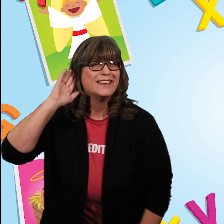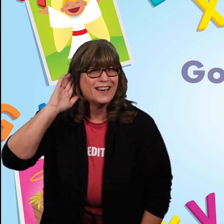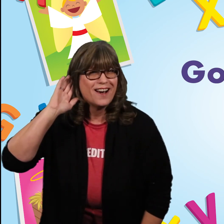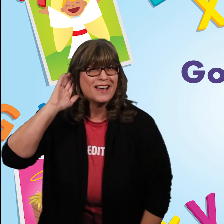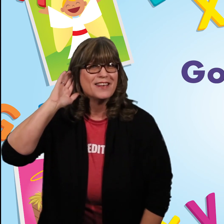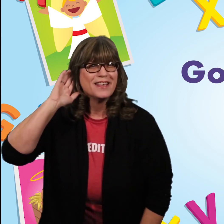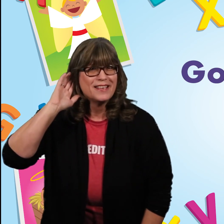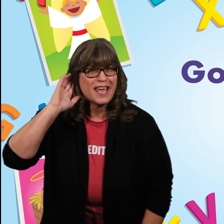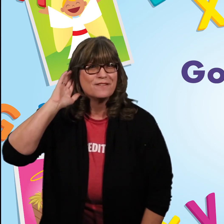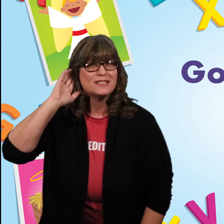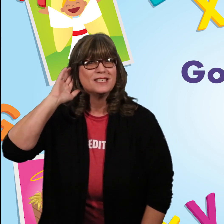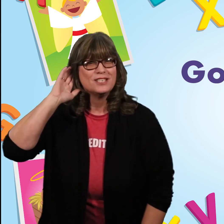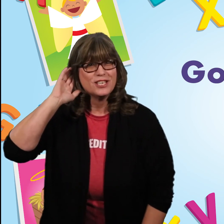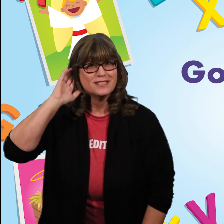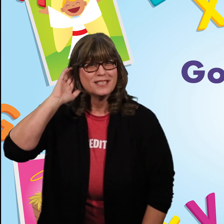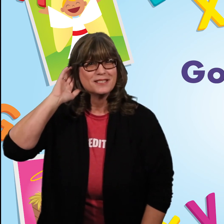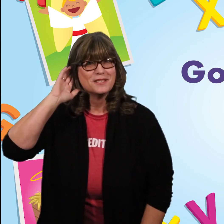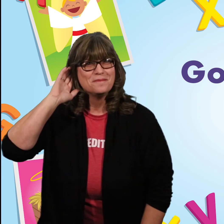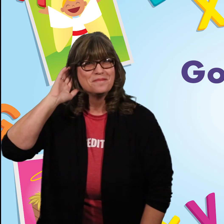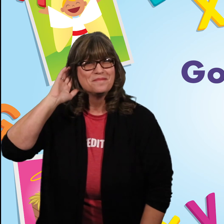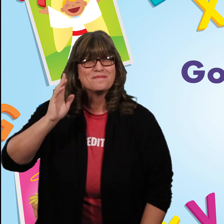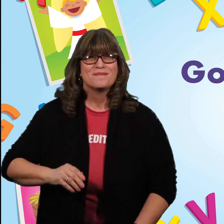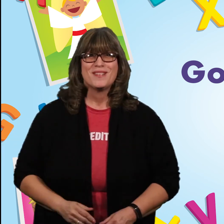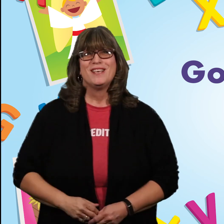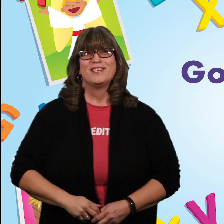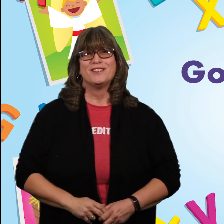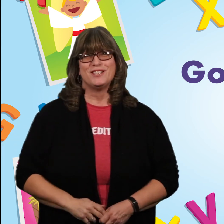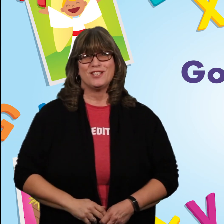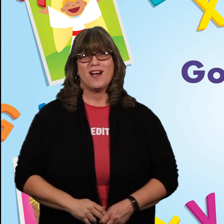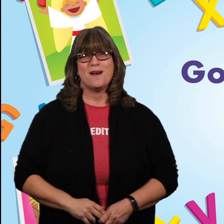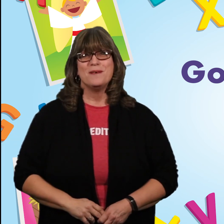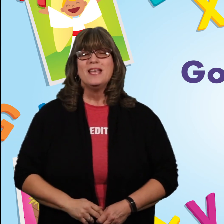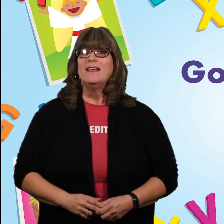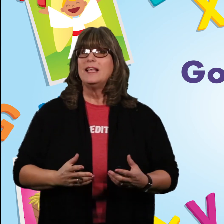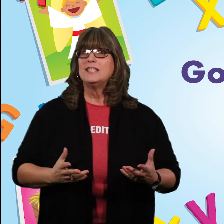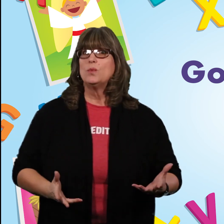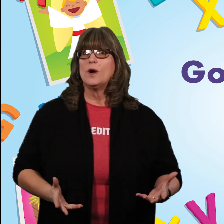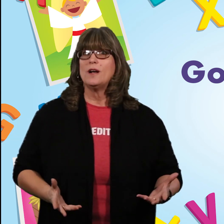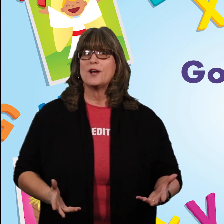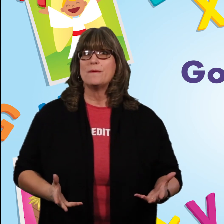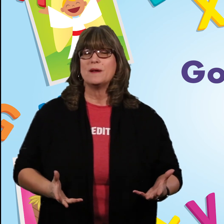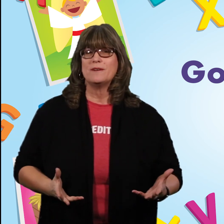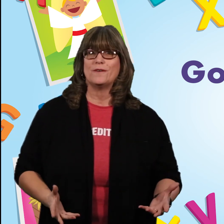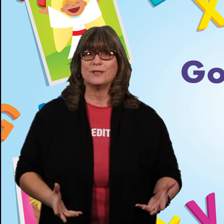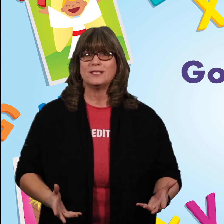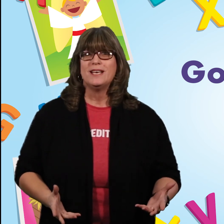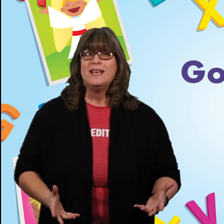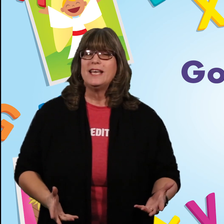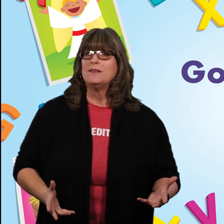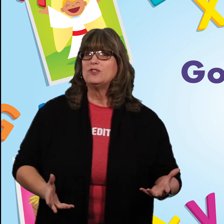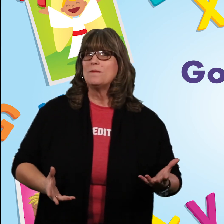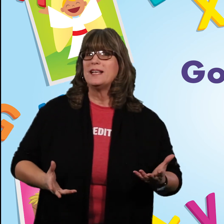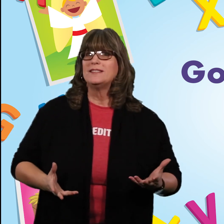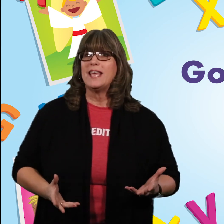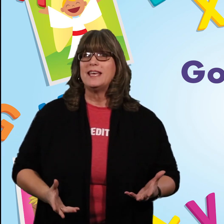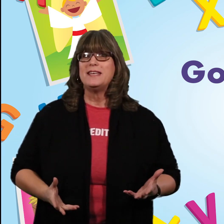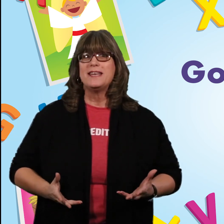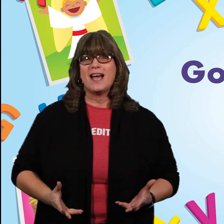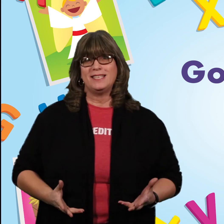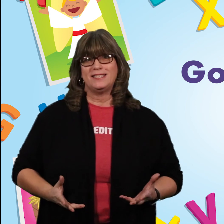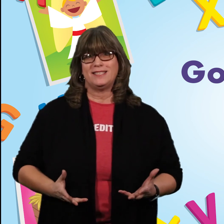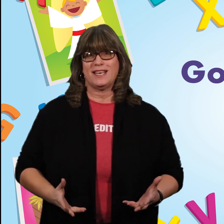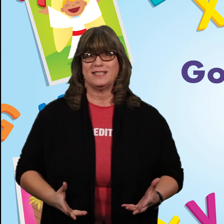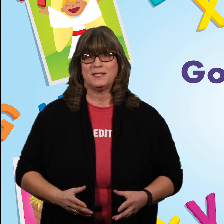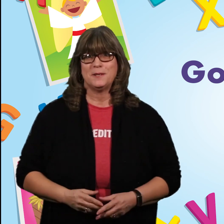God gave us Jesus Good job Let's work on our memory verse It comes from Isaiah